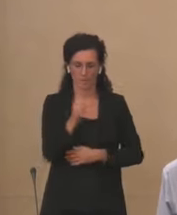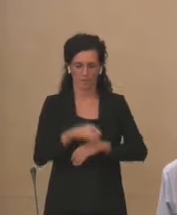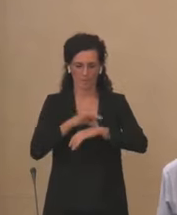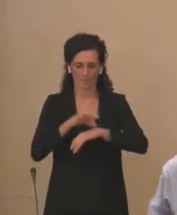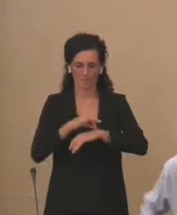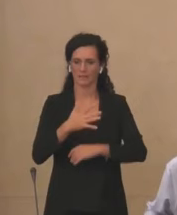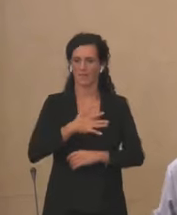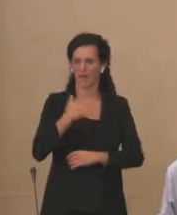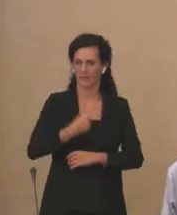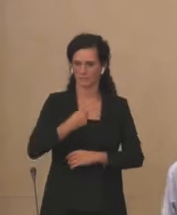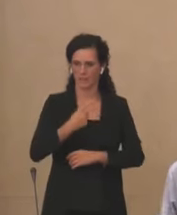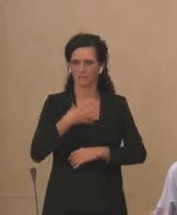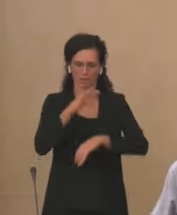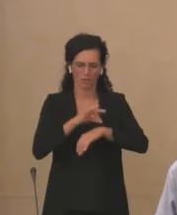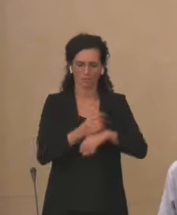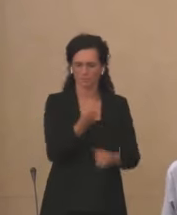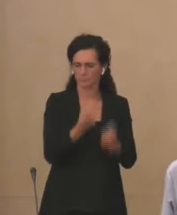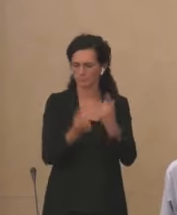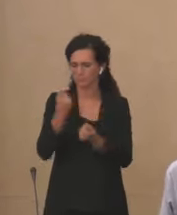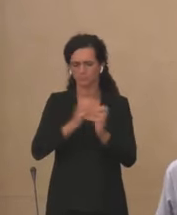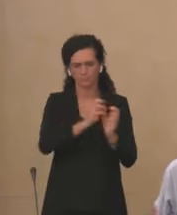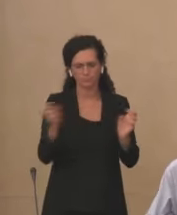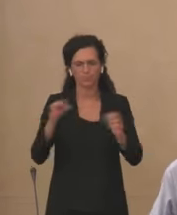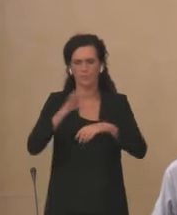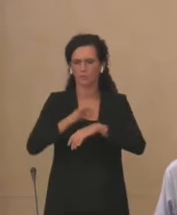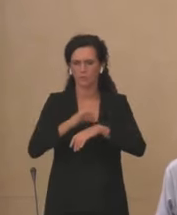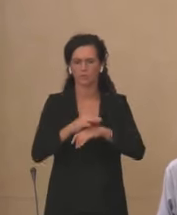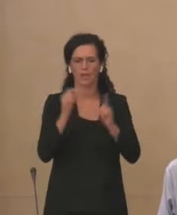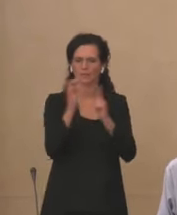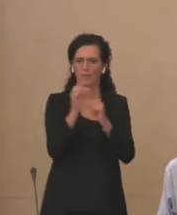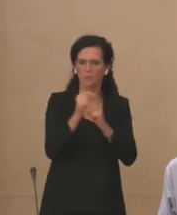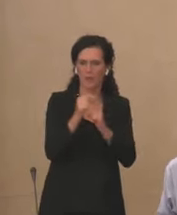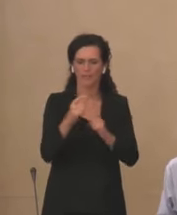nothing short of cruel and still is, and that's what we saw.